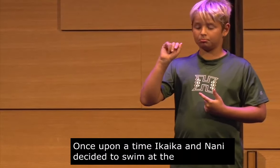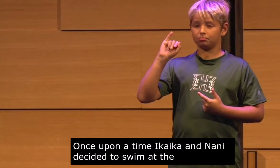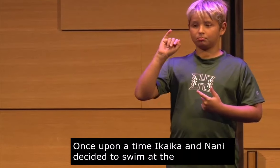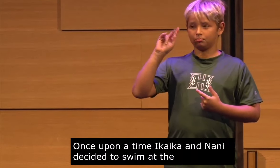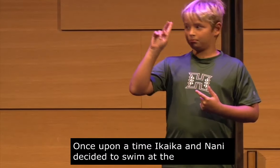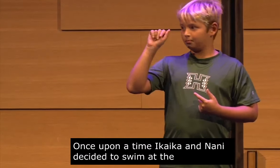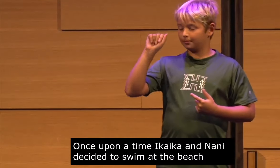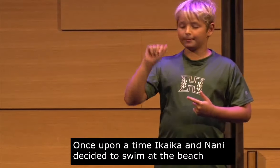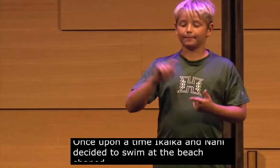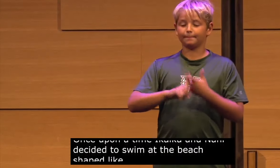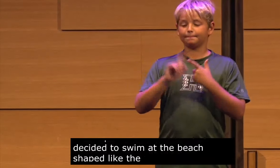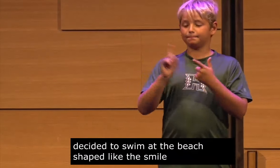moon.